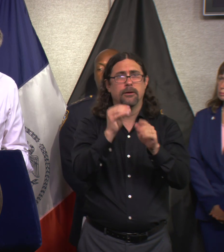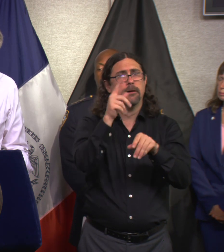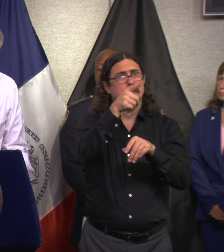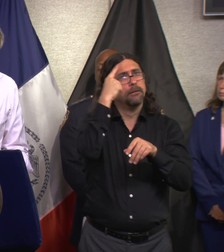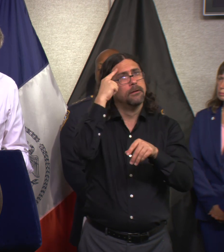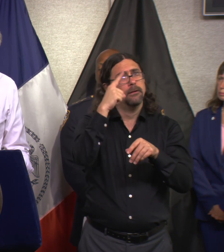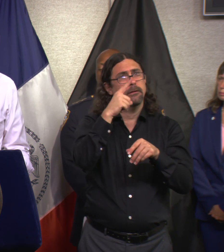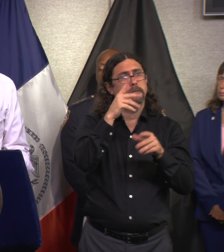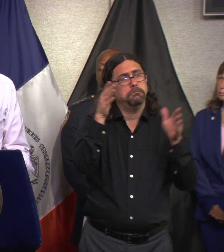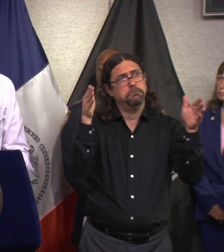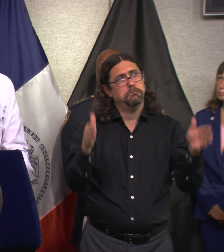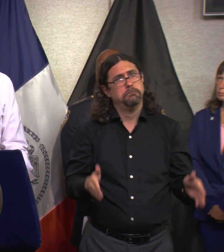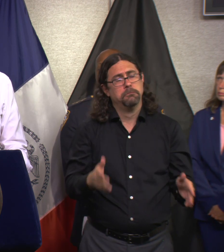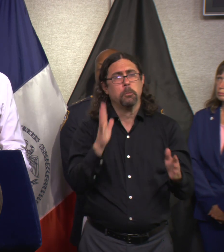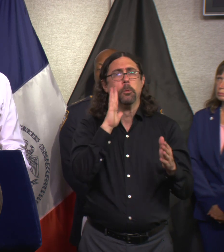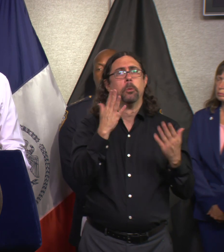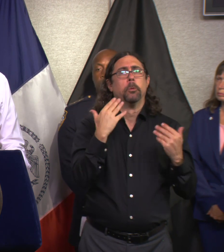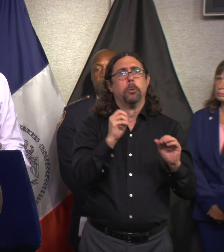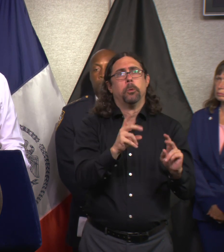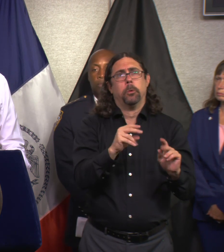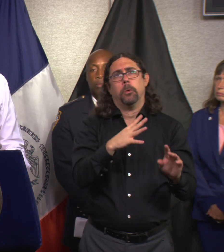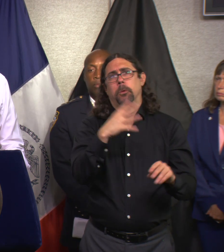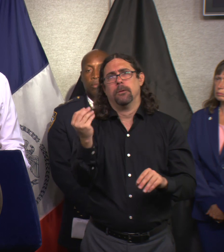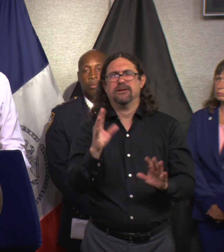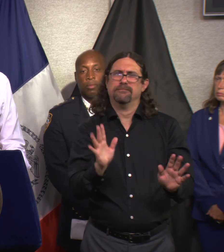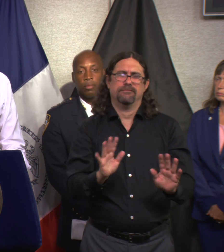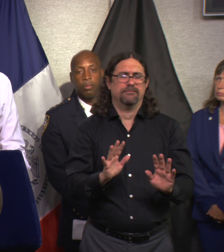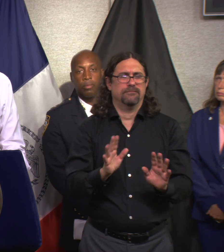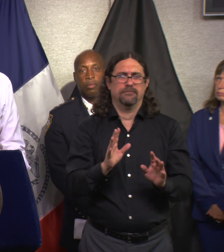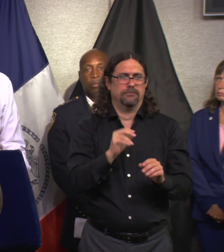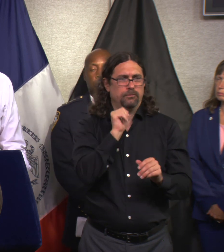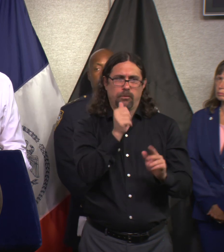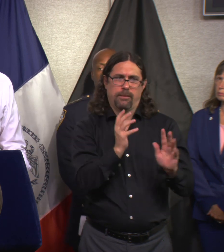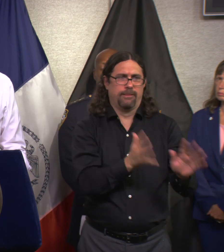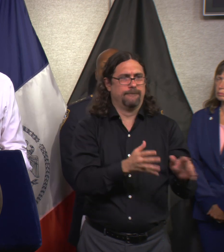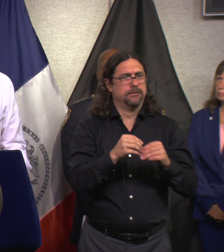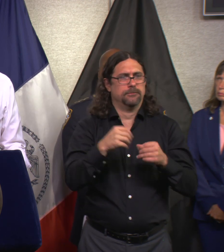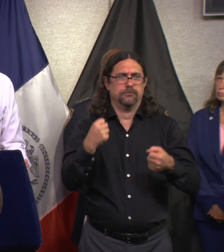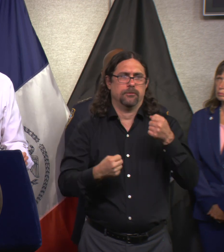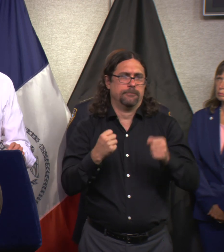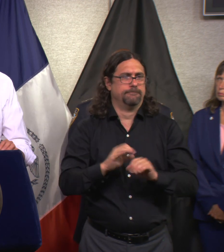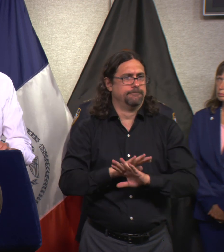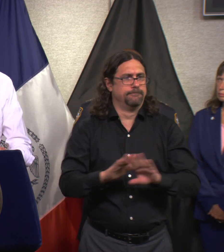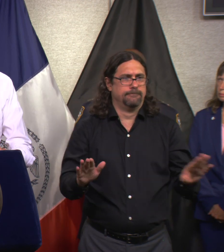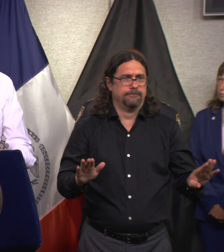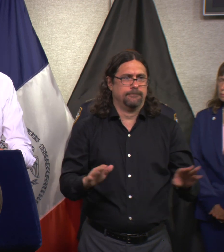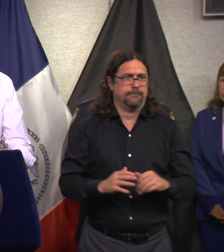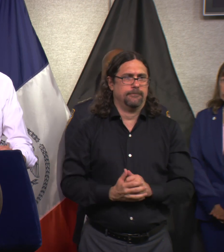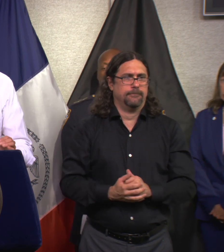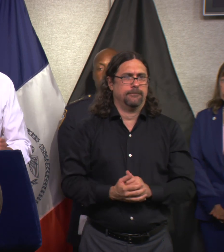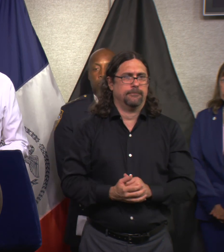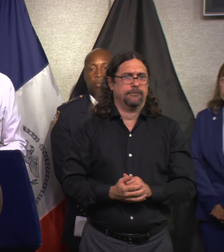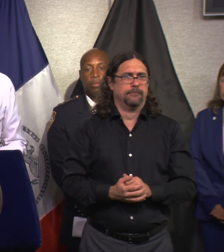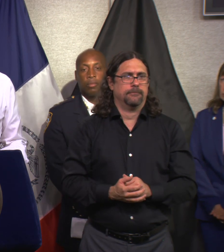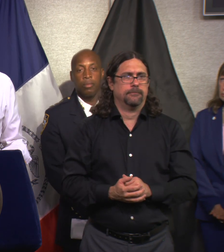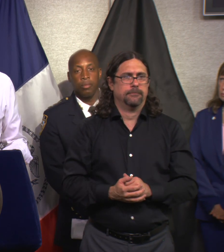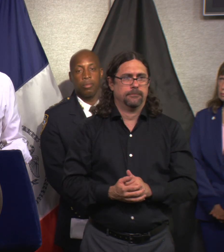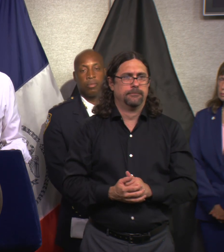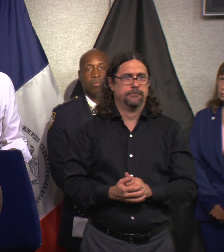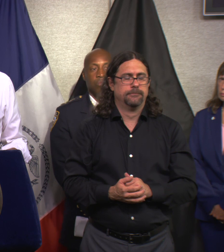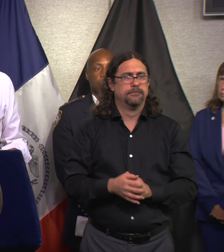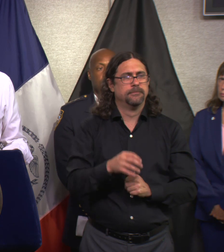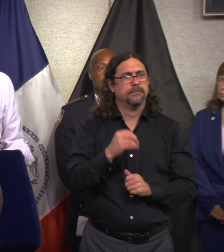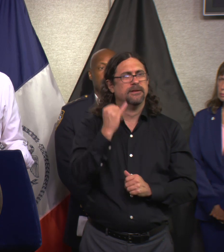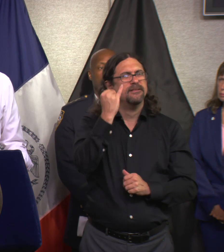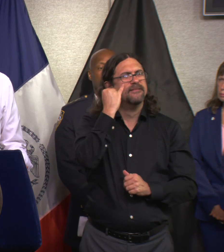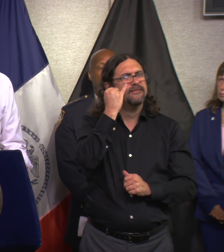And for anyone who is feeling the effects of the heat, I want to emphasize, and we have our health commissioner here, you'll hear from her in a moment, but heat stress